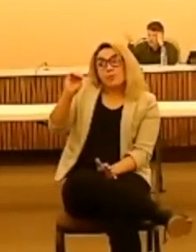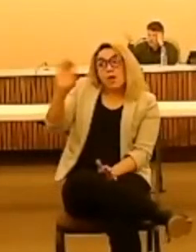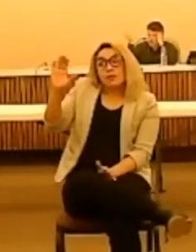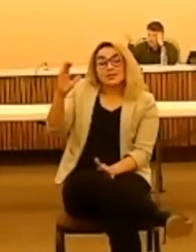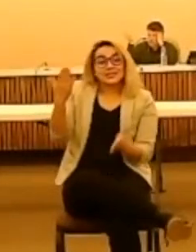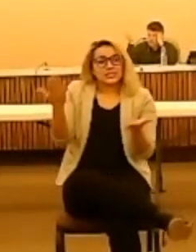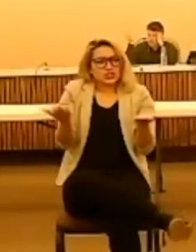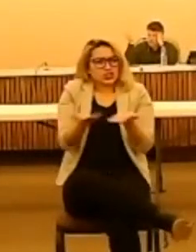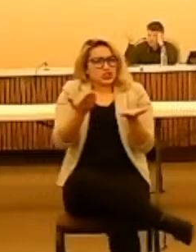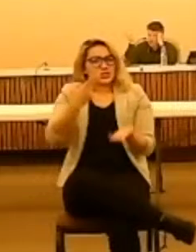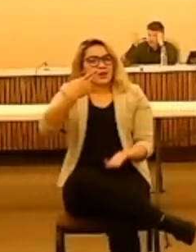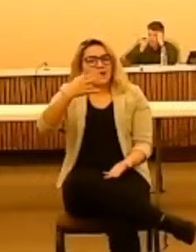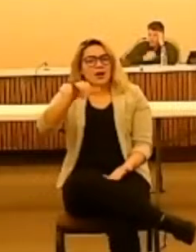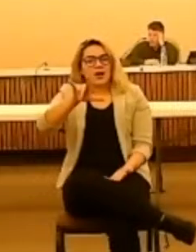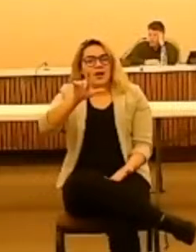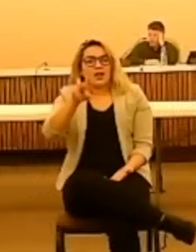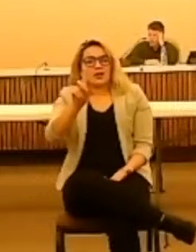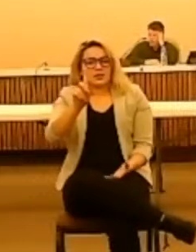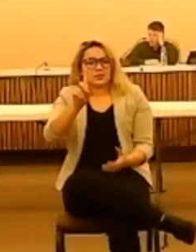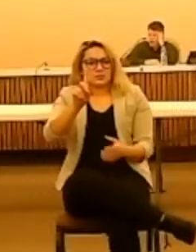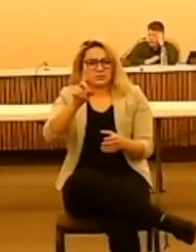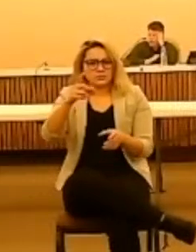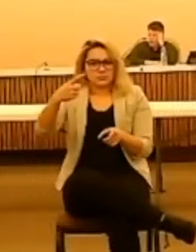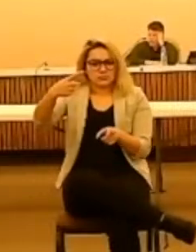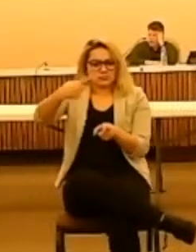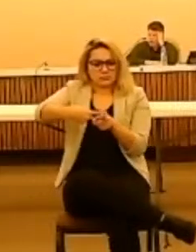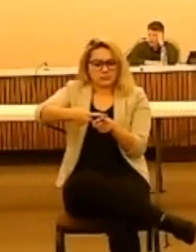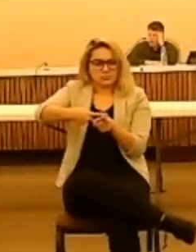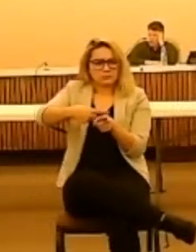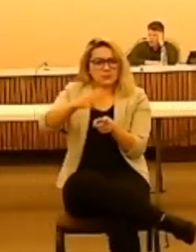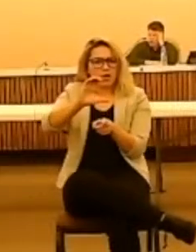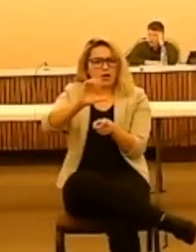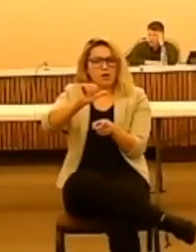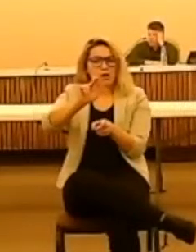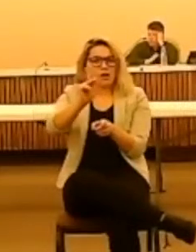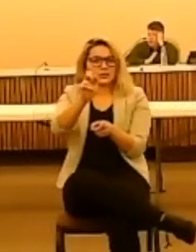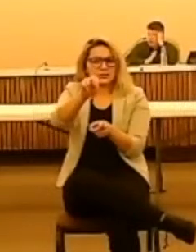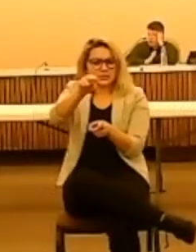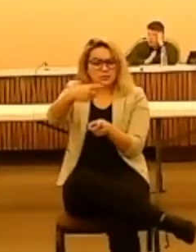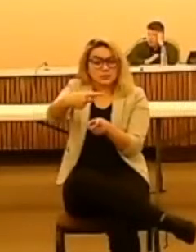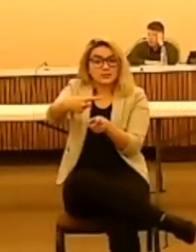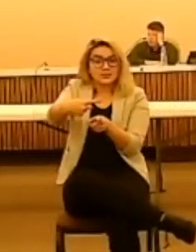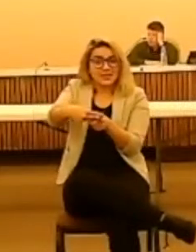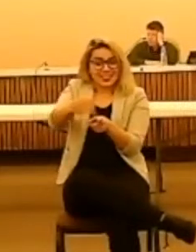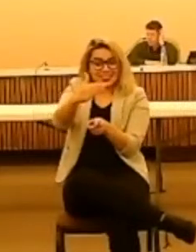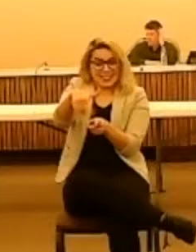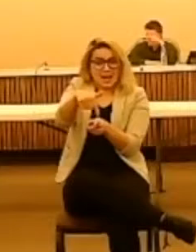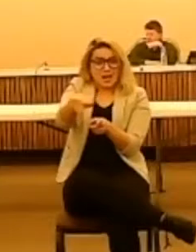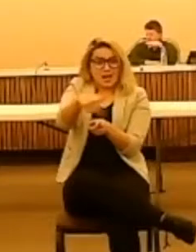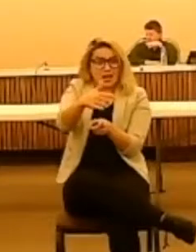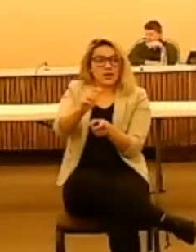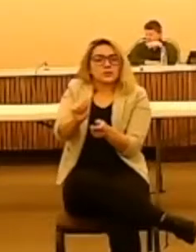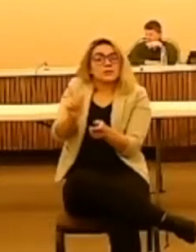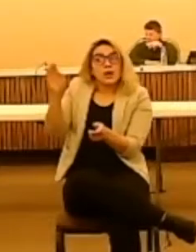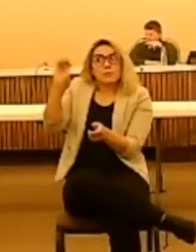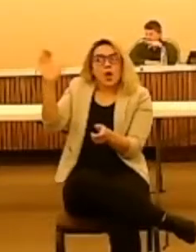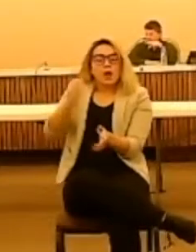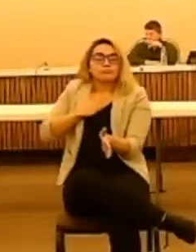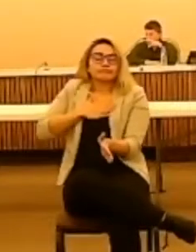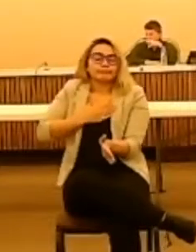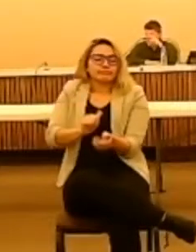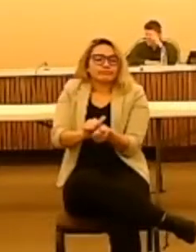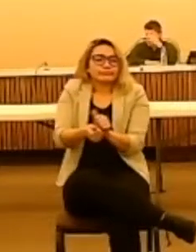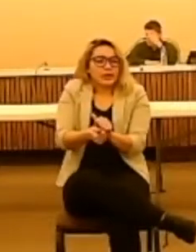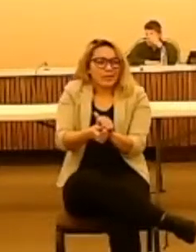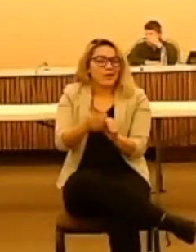and Calkins, they did respond, they did make a change, and it's helped dramatically. When there was the addition of the